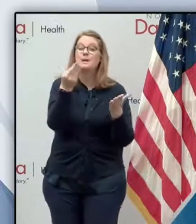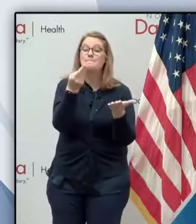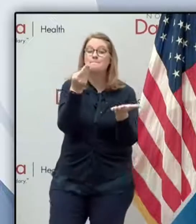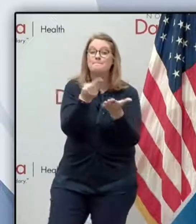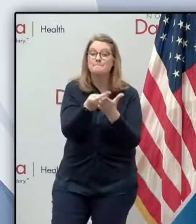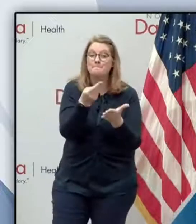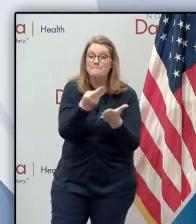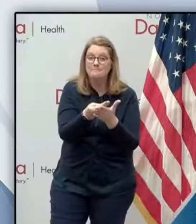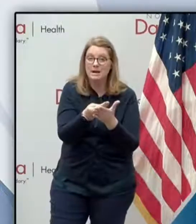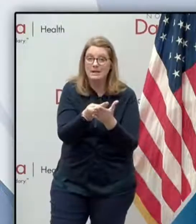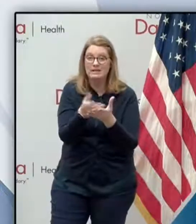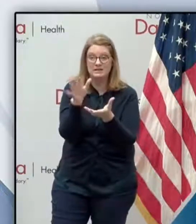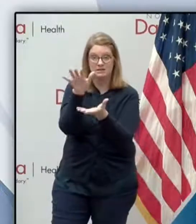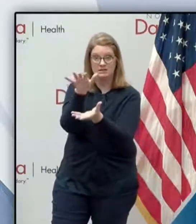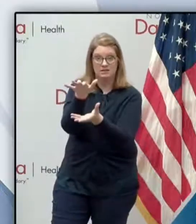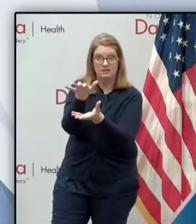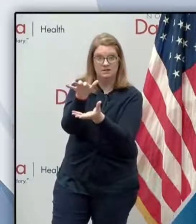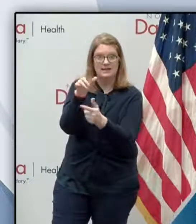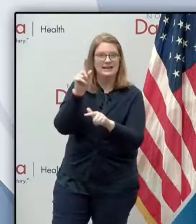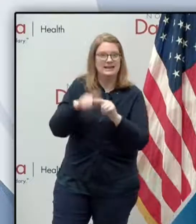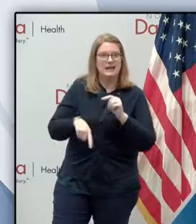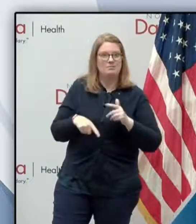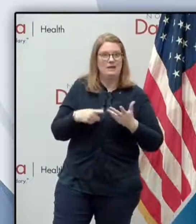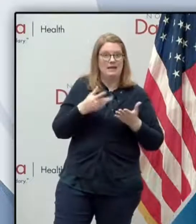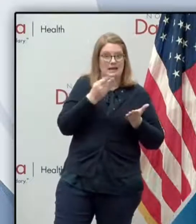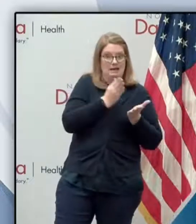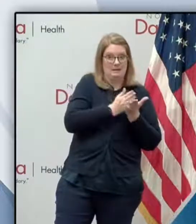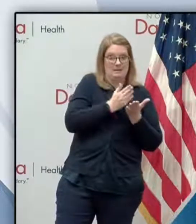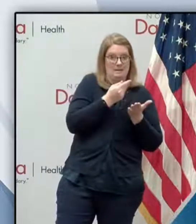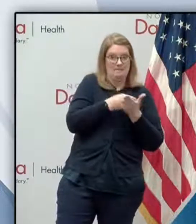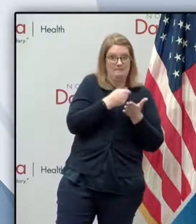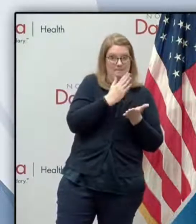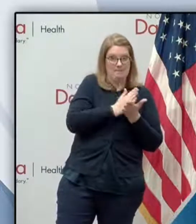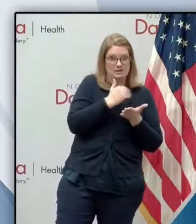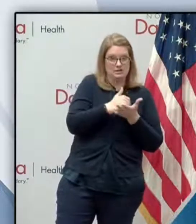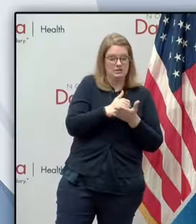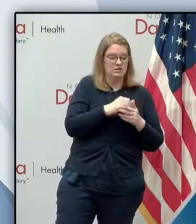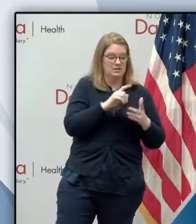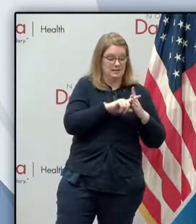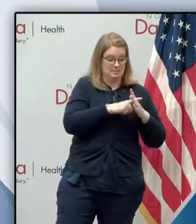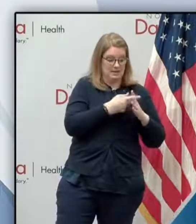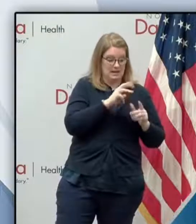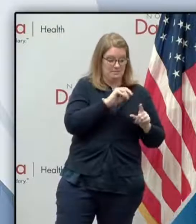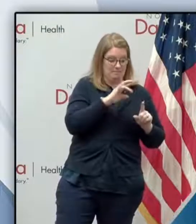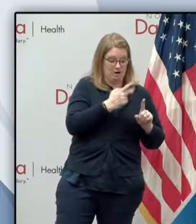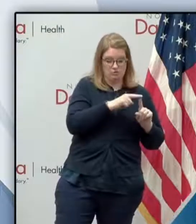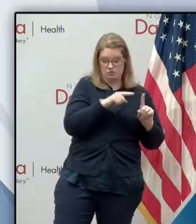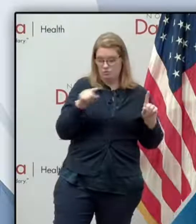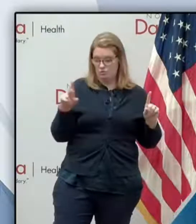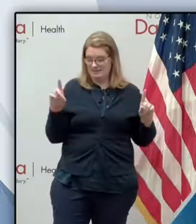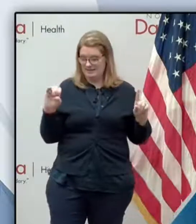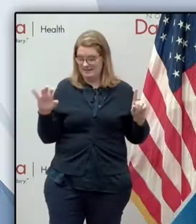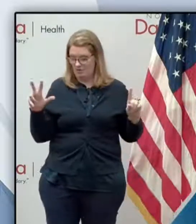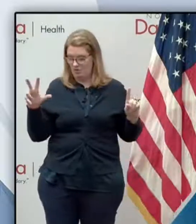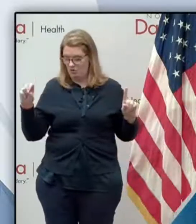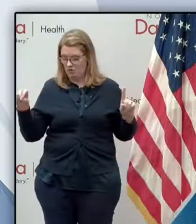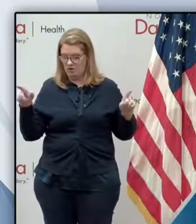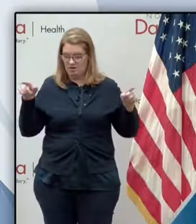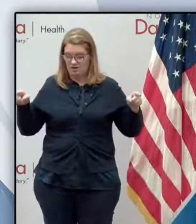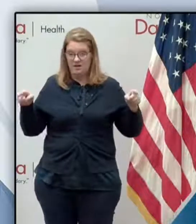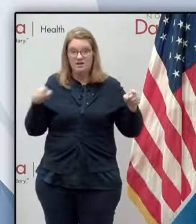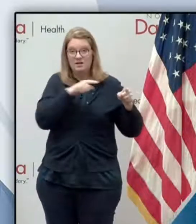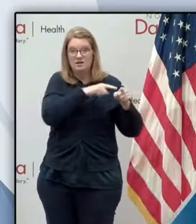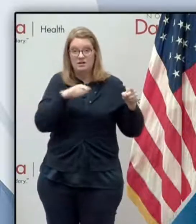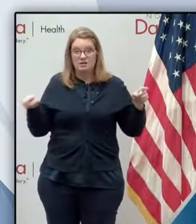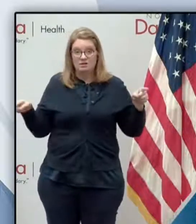any existing budget between beginning of March and December 30th. So it could not be part of any state budget